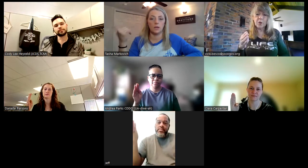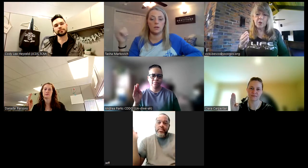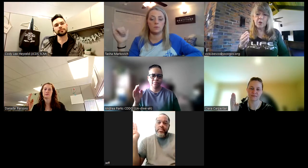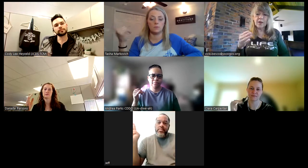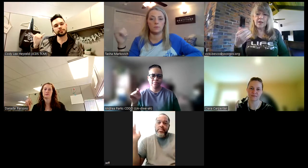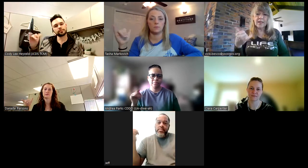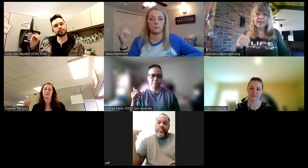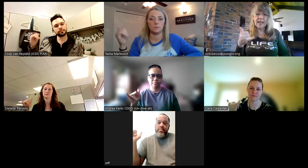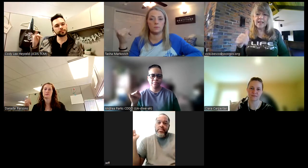yellow,